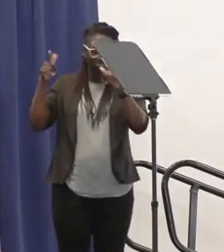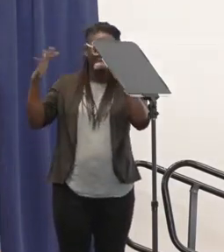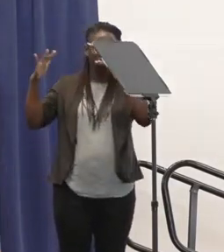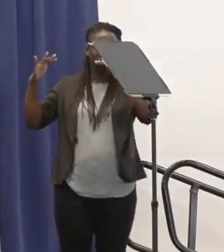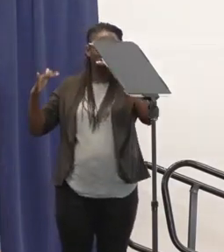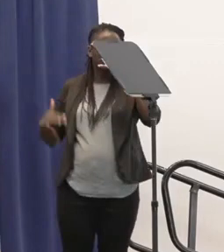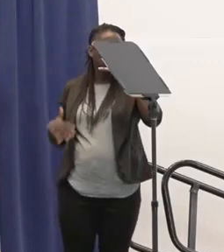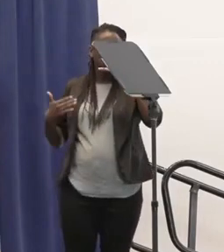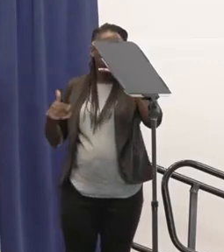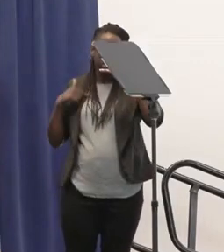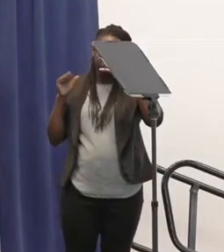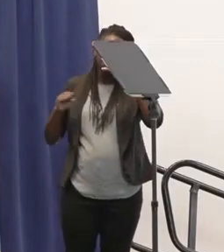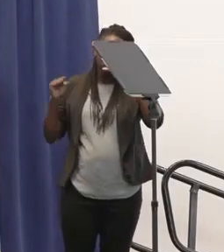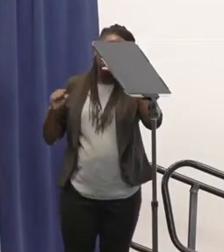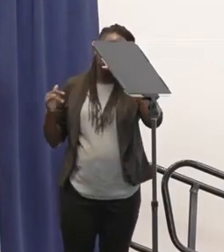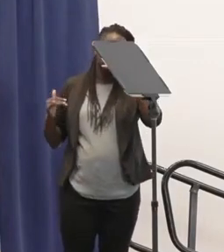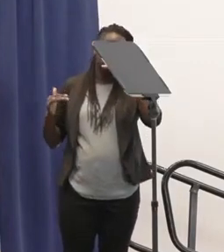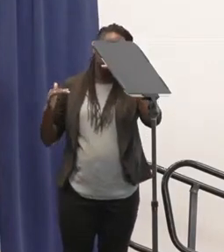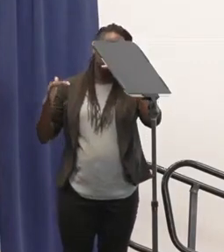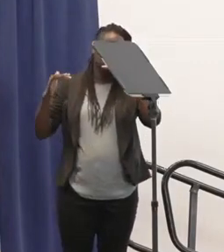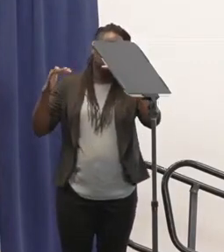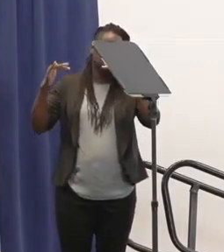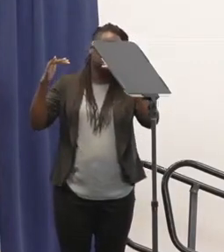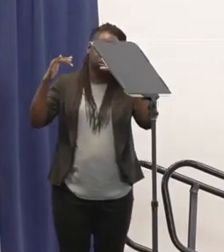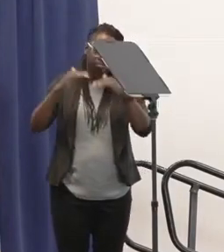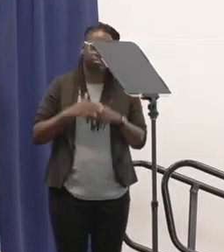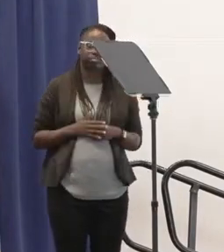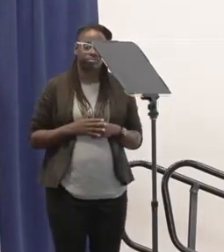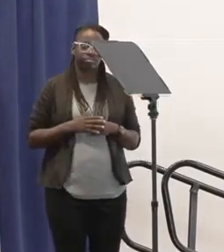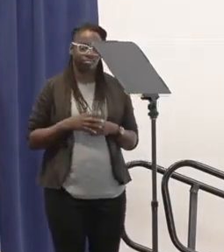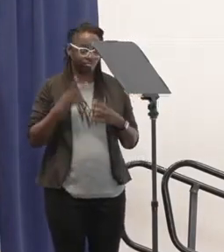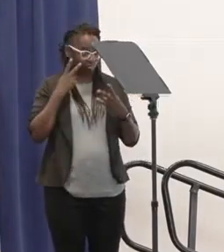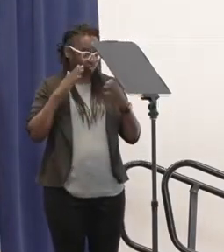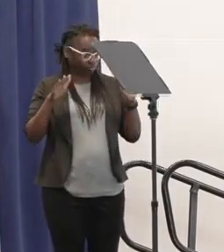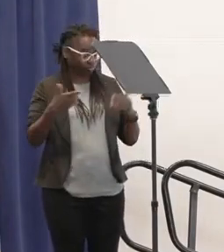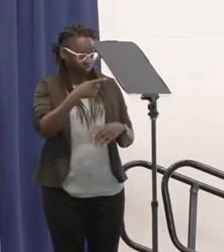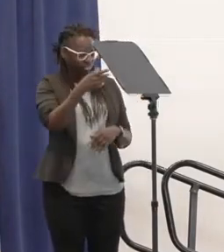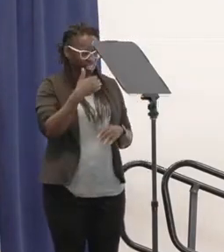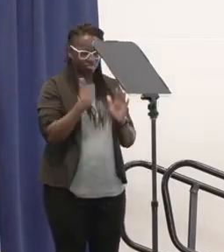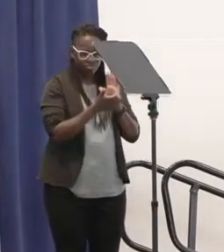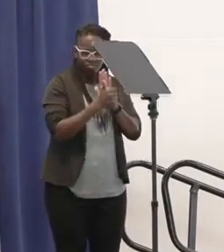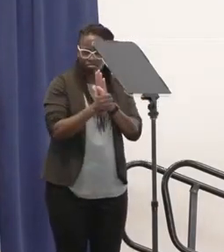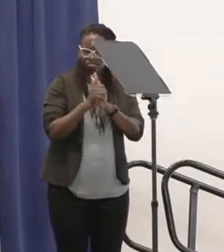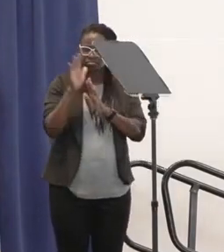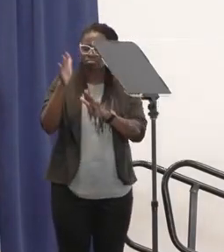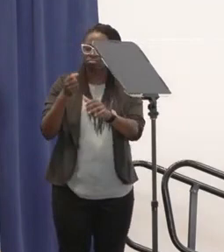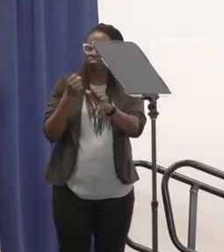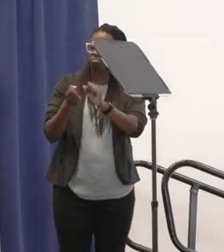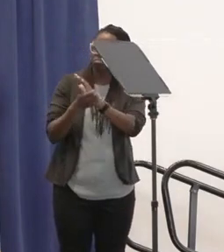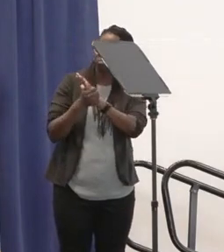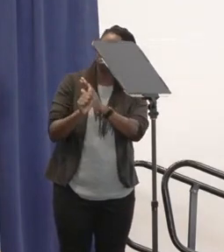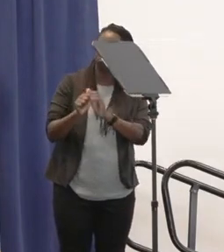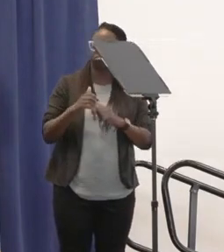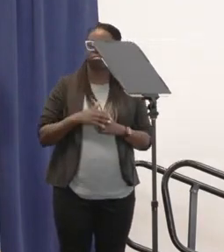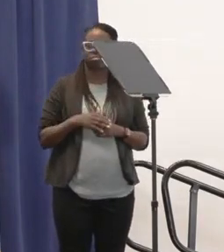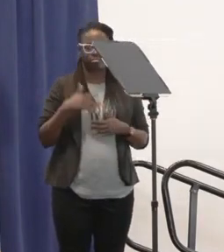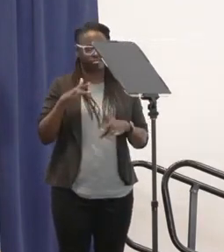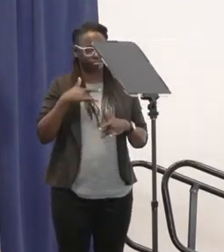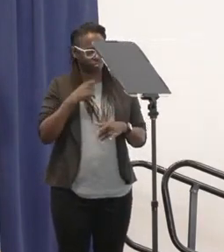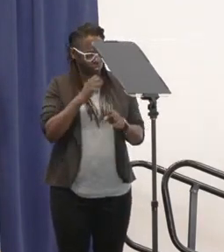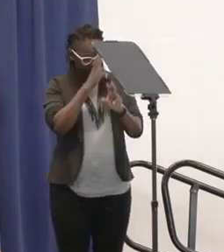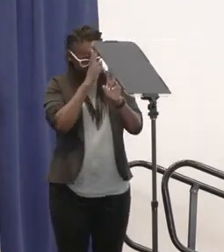this room of experts gets that every single day. So when I say it's an honor and privilege to be here working in collaboration and partnership with each and every one